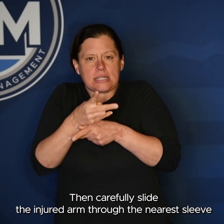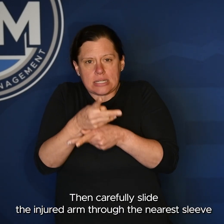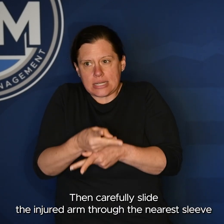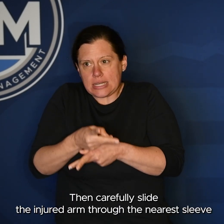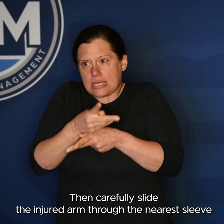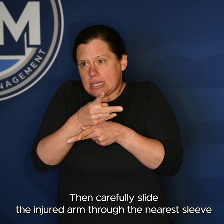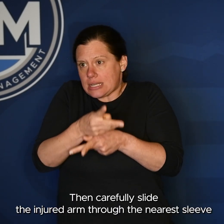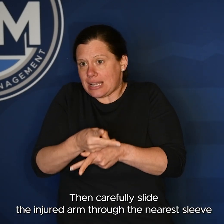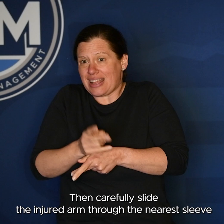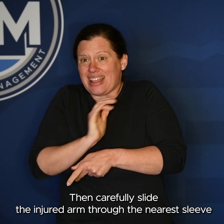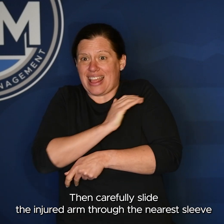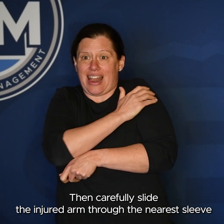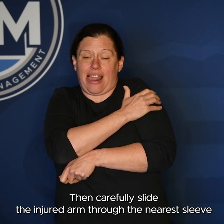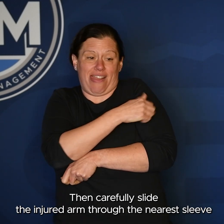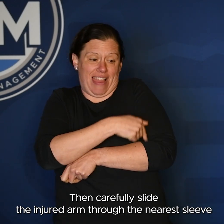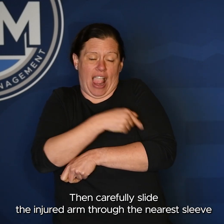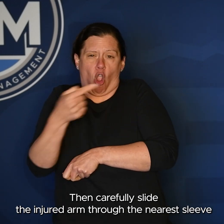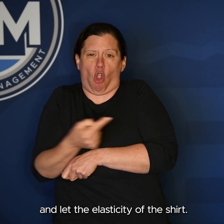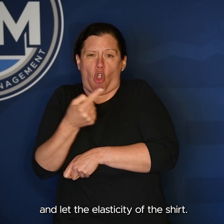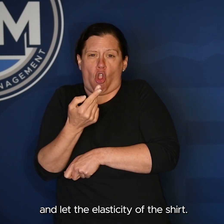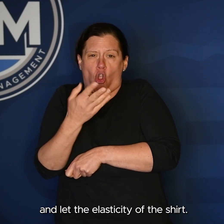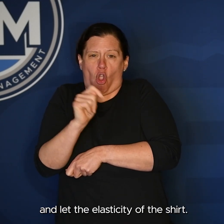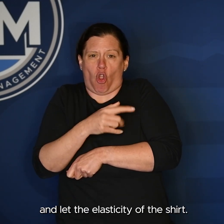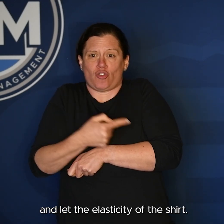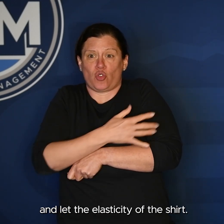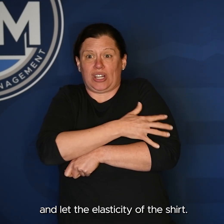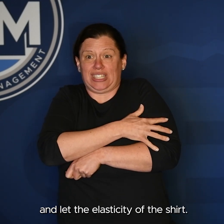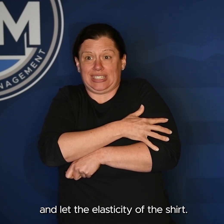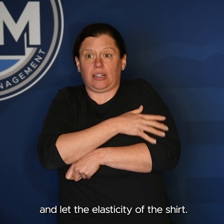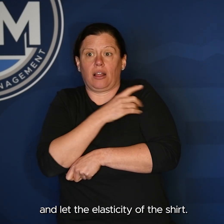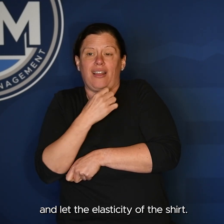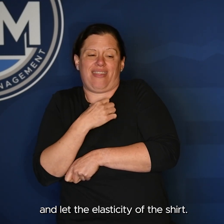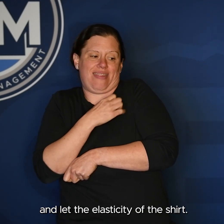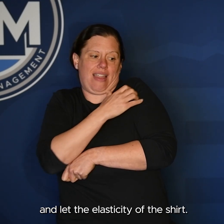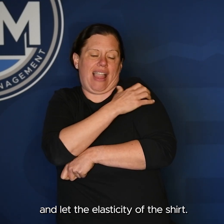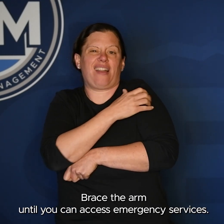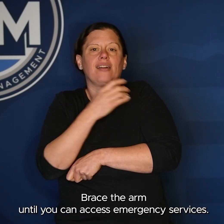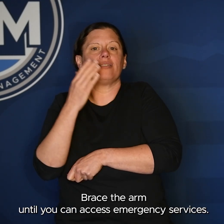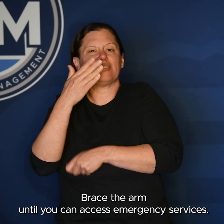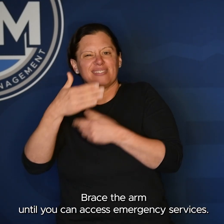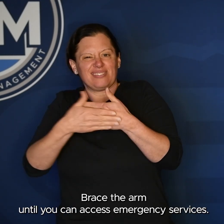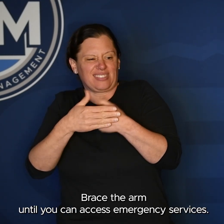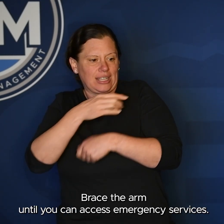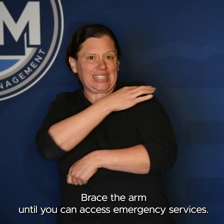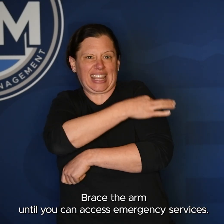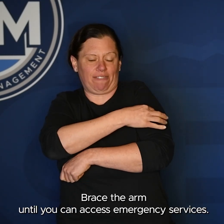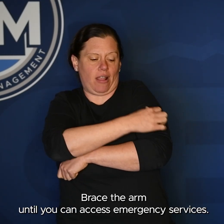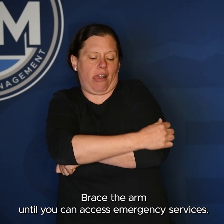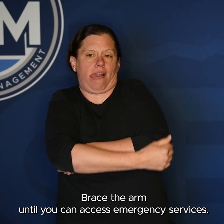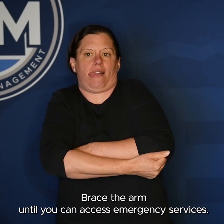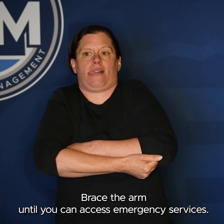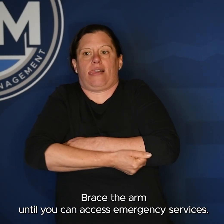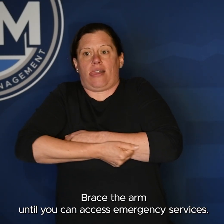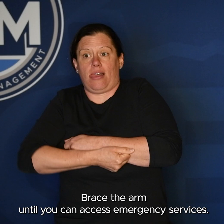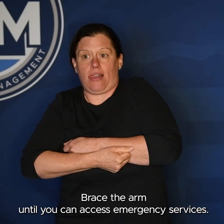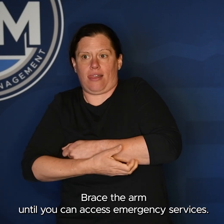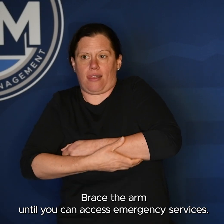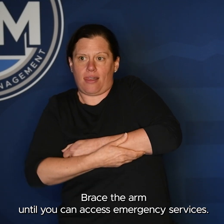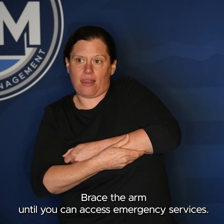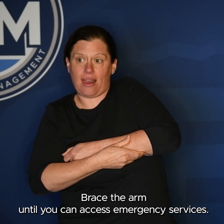injured arm through the nearest sleeve and let the elasticity of the shirt brace the arm until you can access emergency